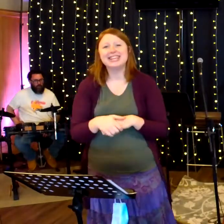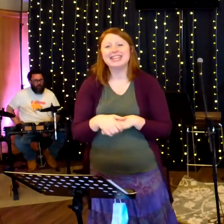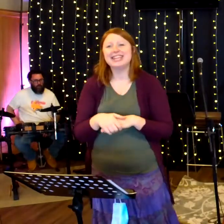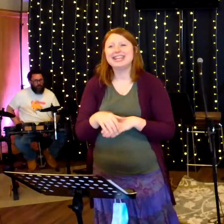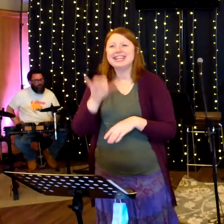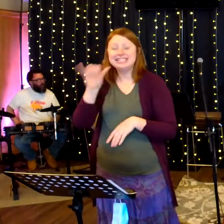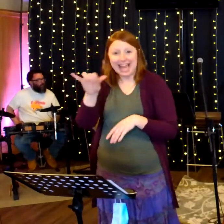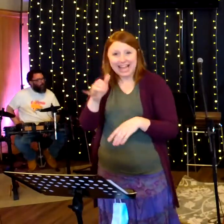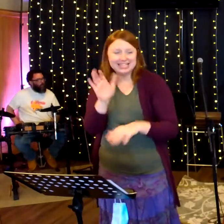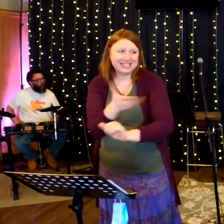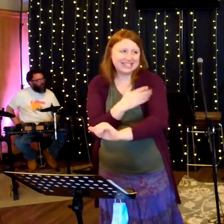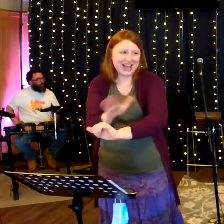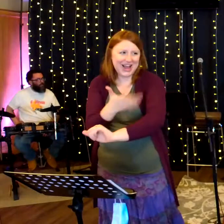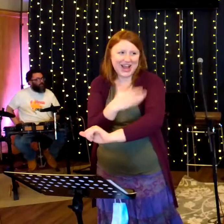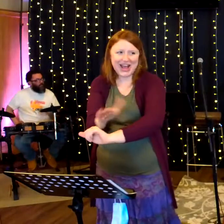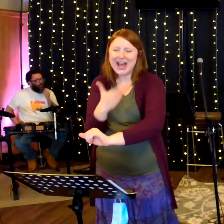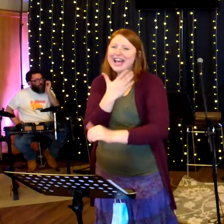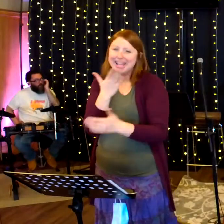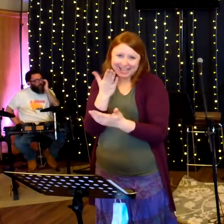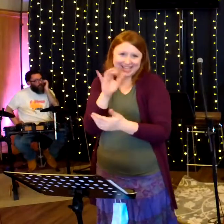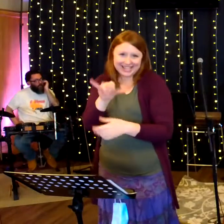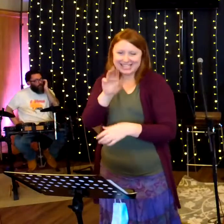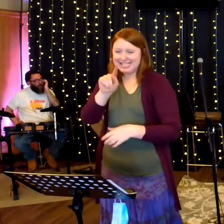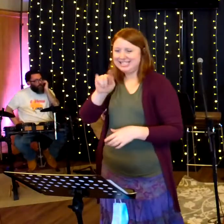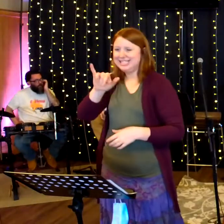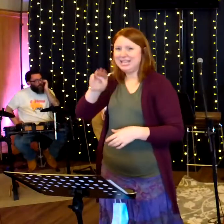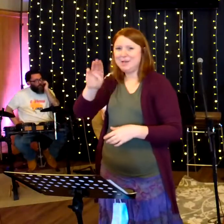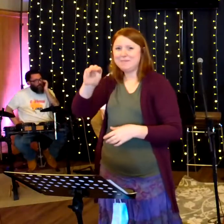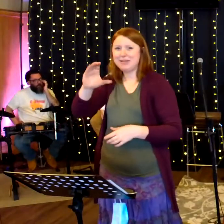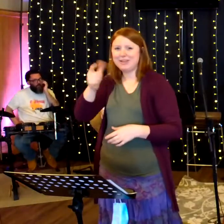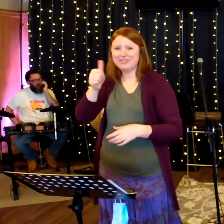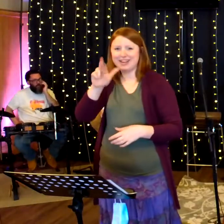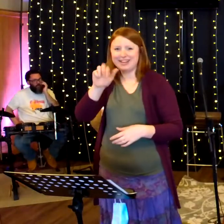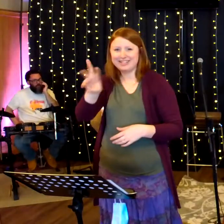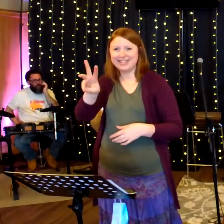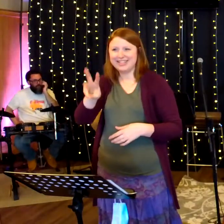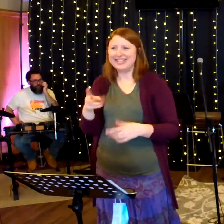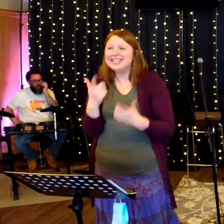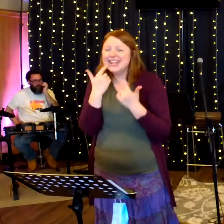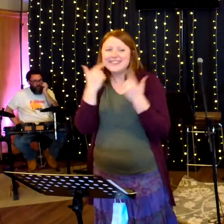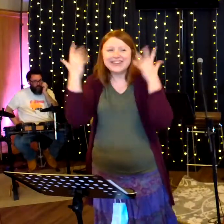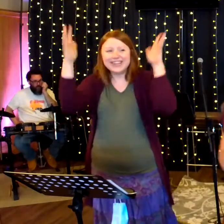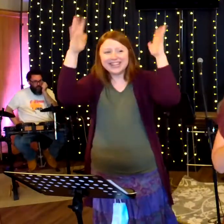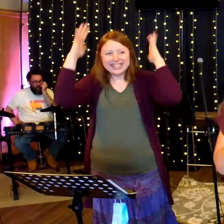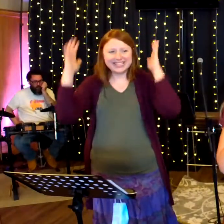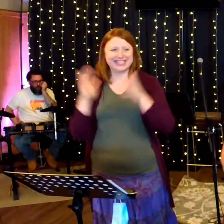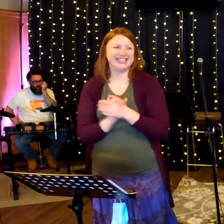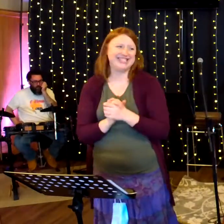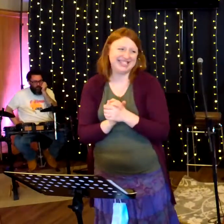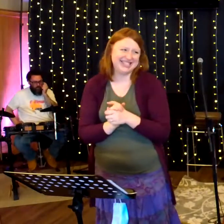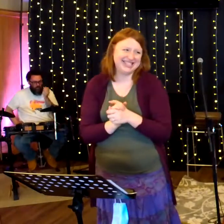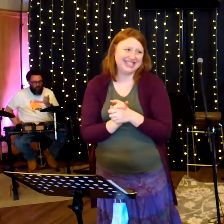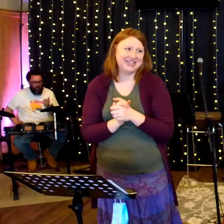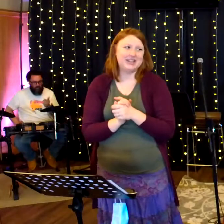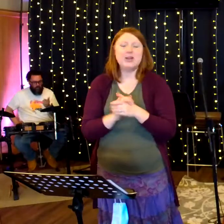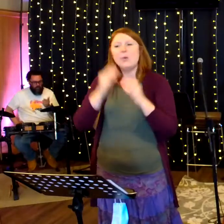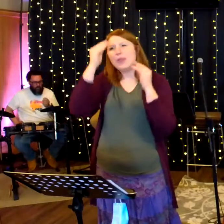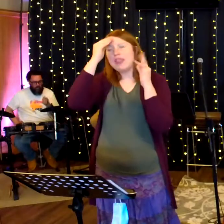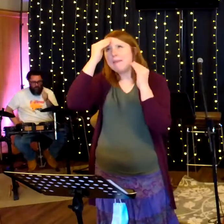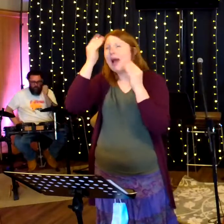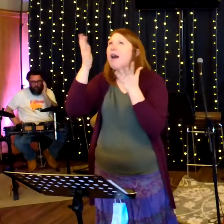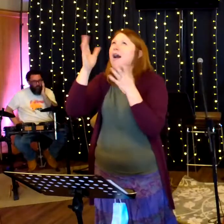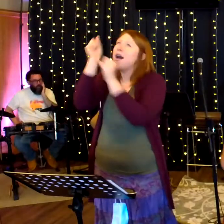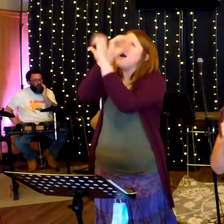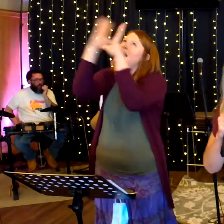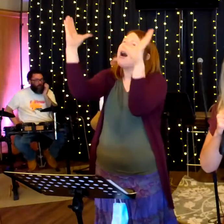I can't be the only one that knows that song. Come on. Yeah, exactly. Exactly. So I think when we think about, you know,